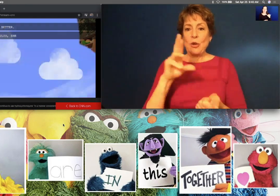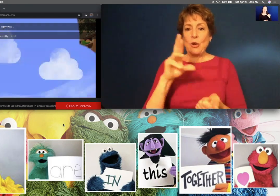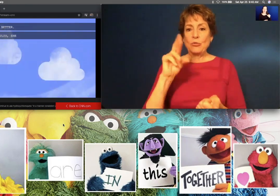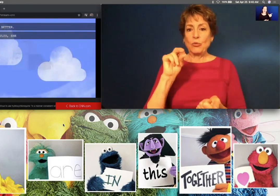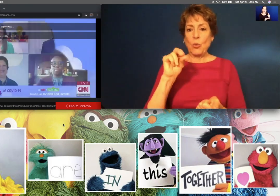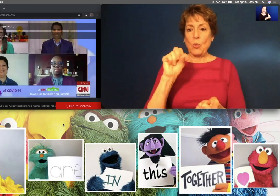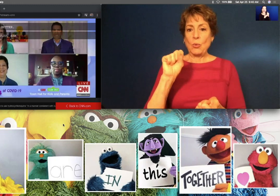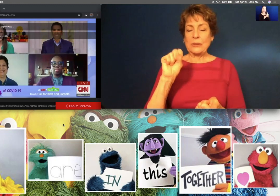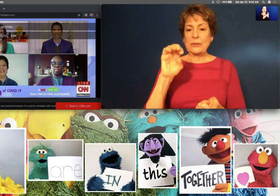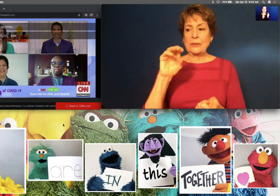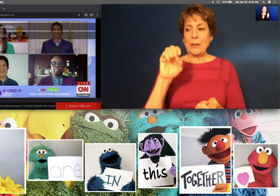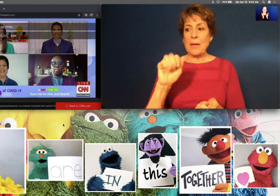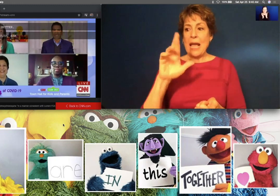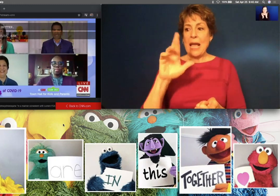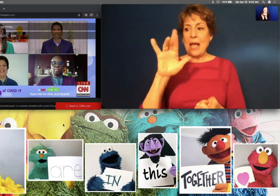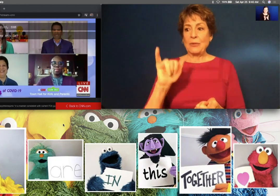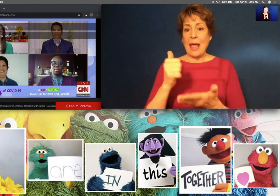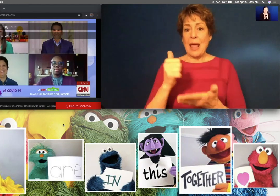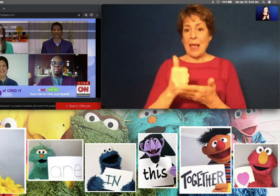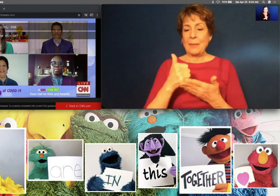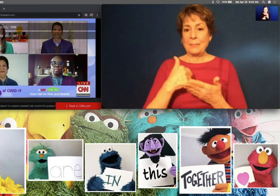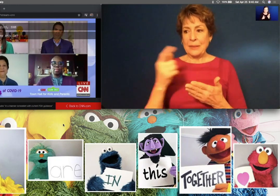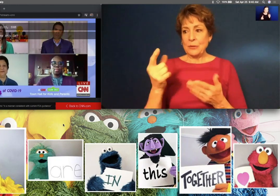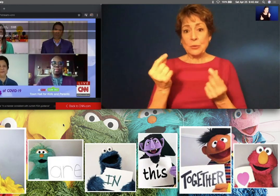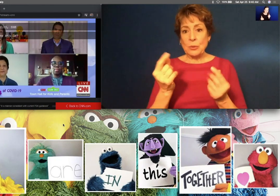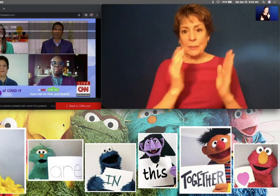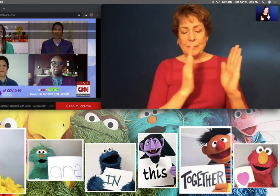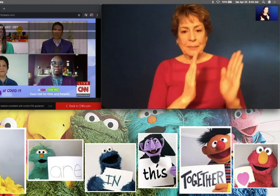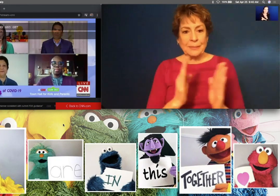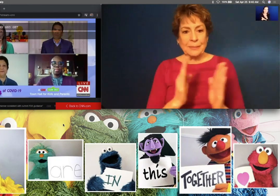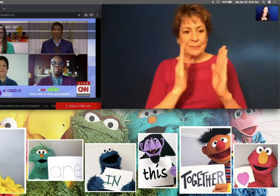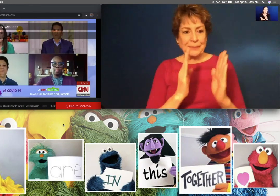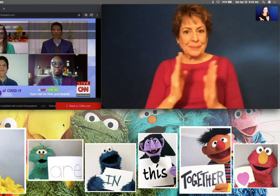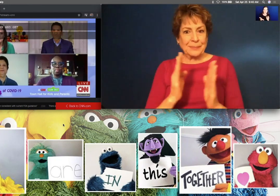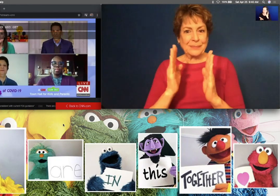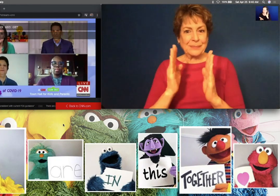and get ready for school. Oh, hi, Dr. Rosemary.